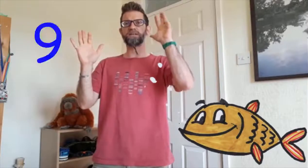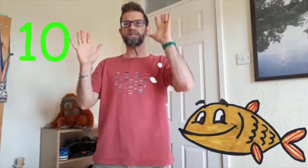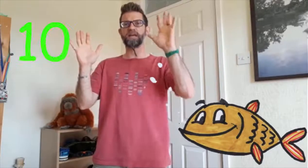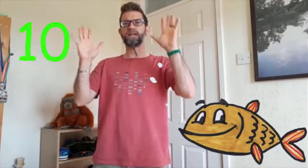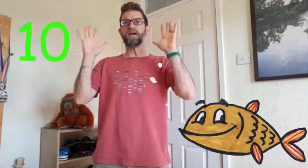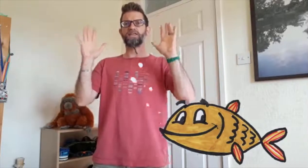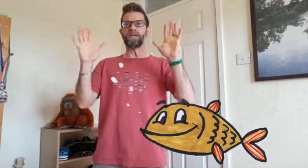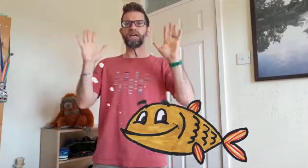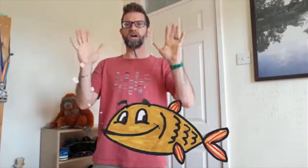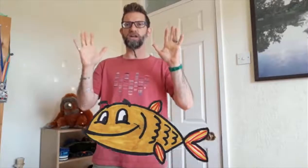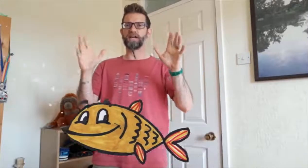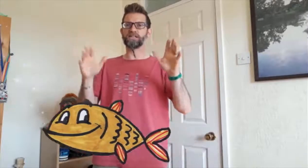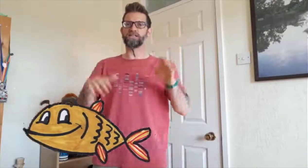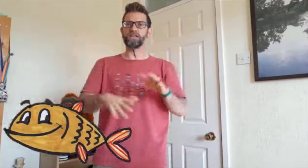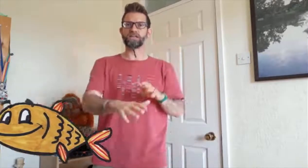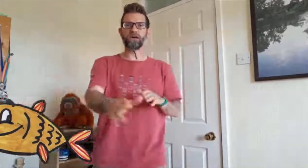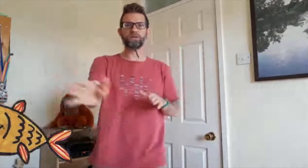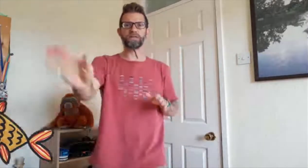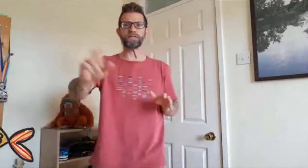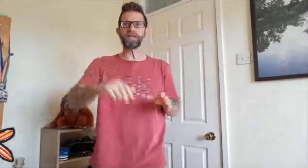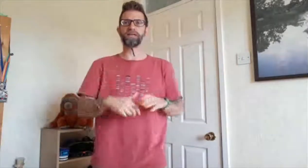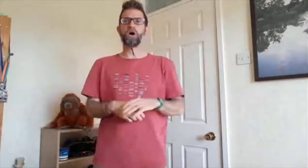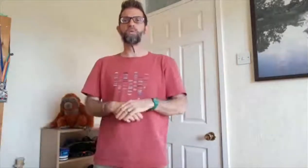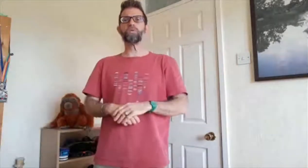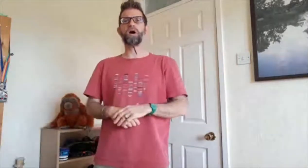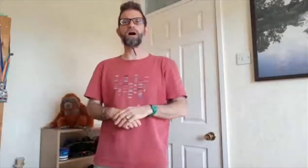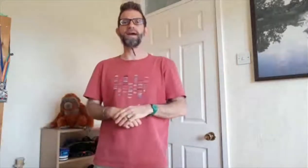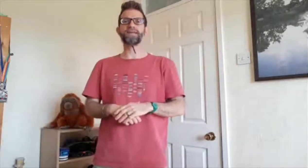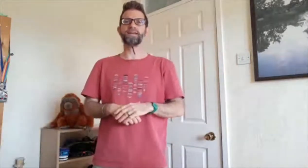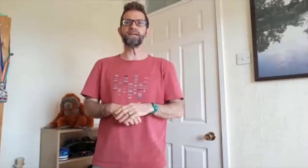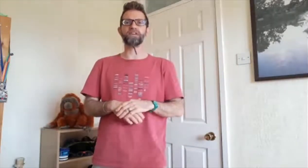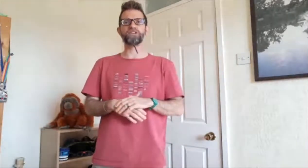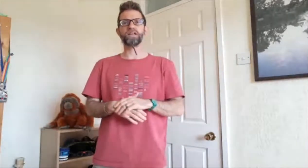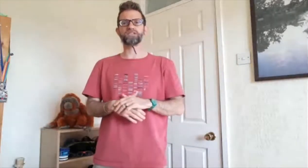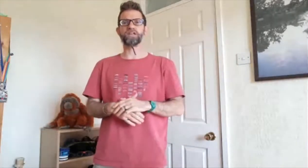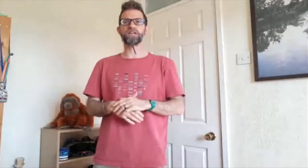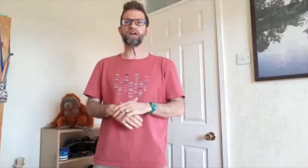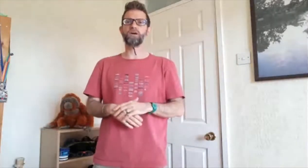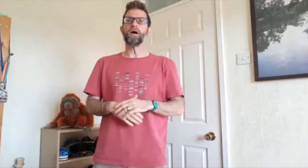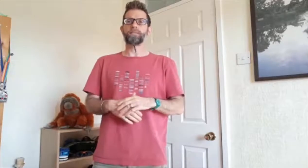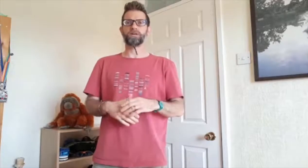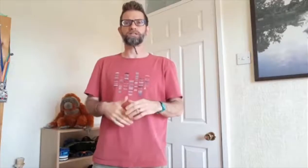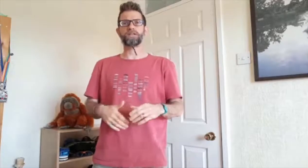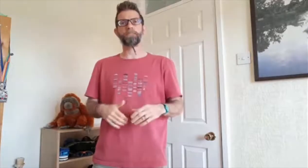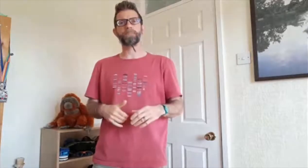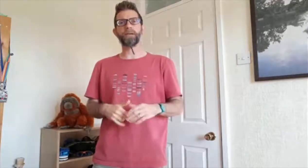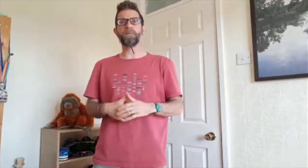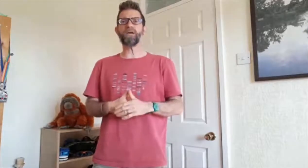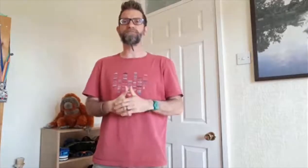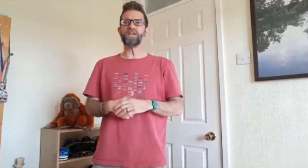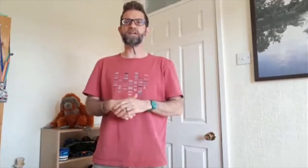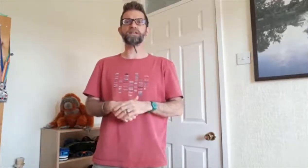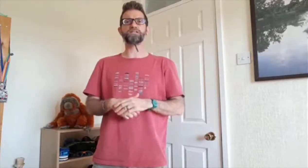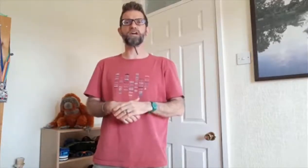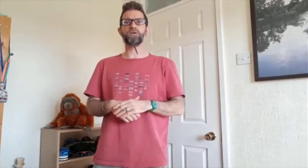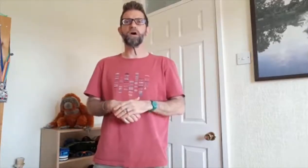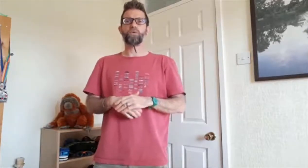6, 7, 8, 9, 10. Then I let it go again. Why did you let it go? Because it bit my finger so.